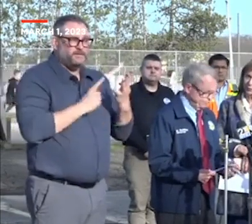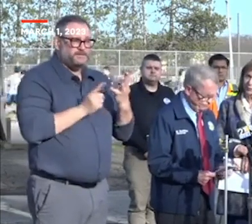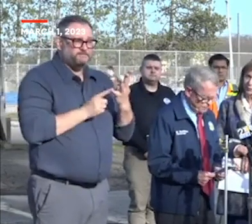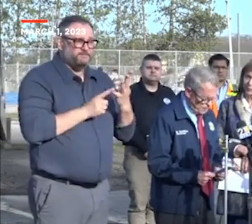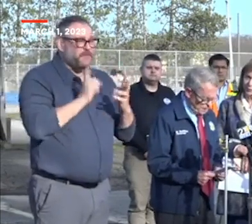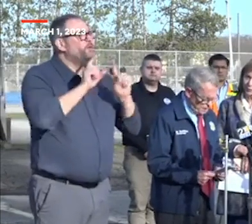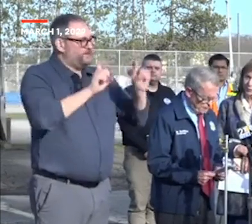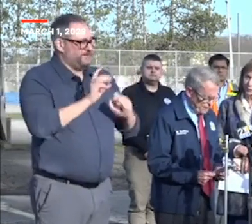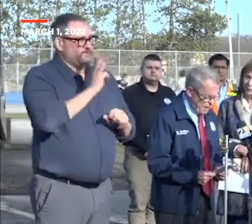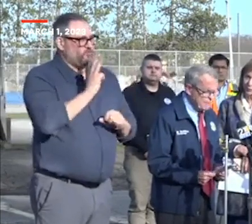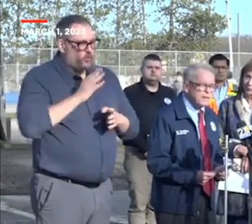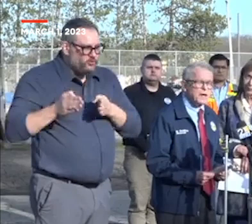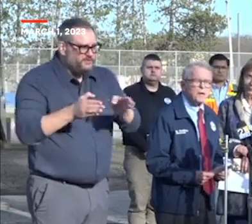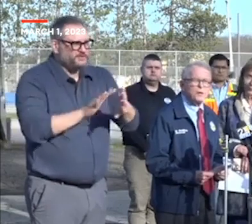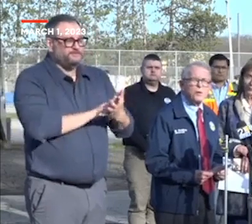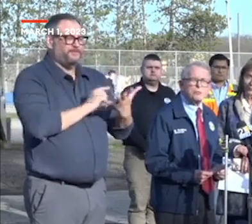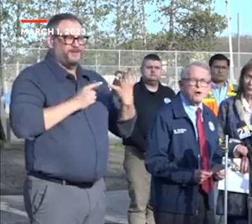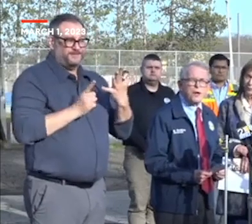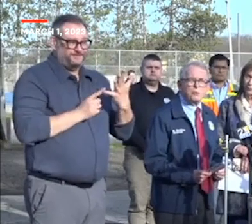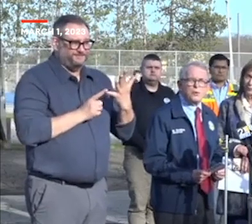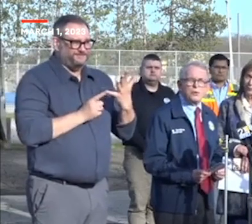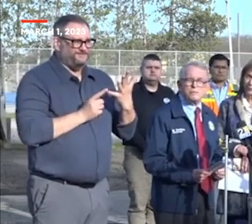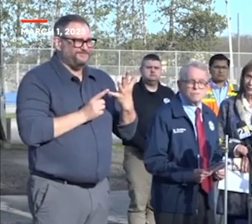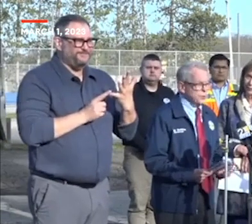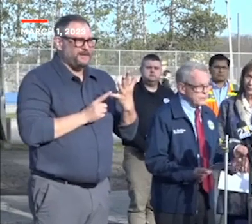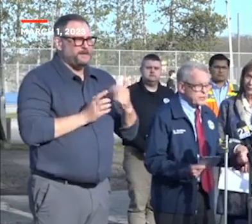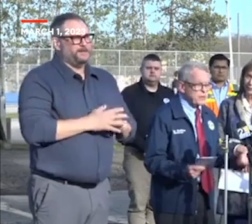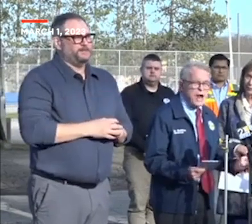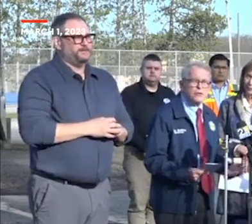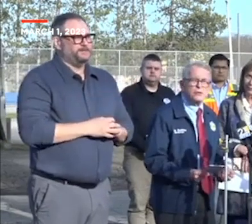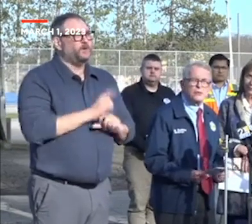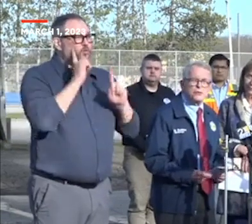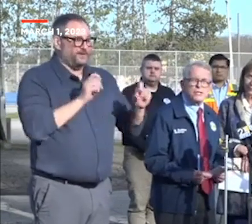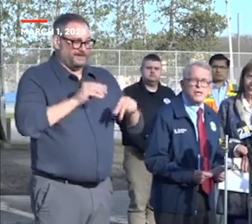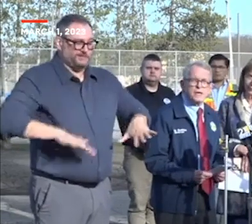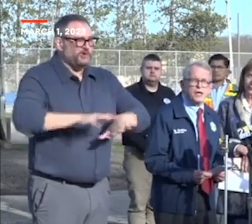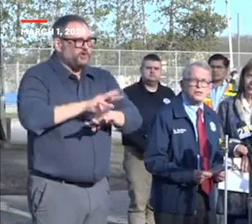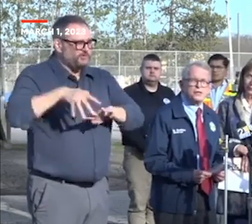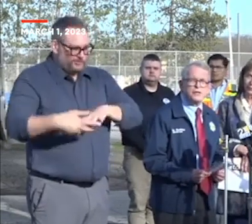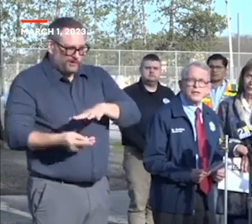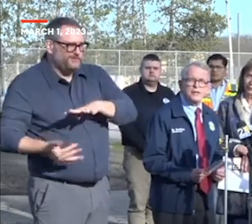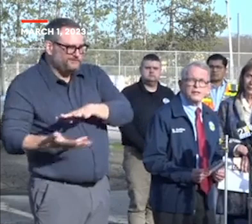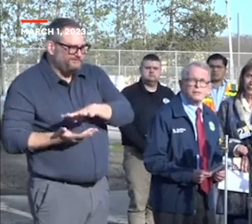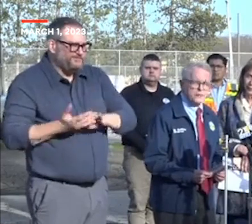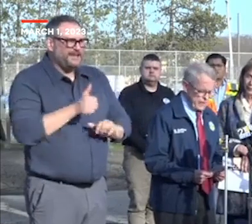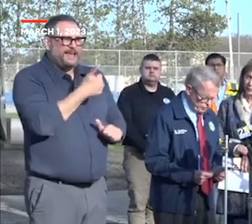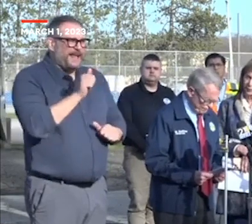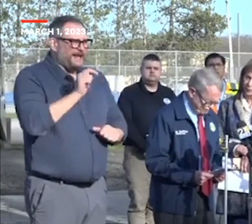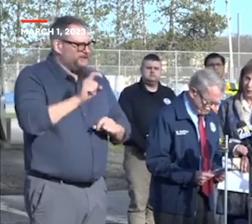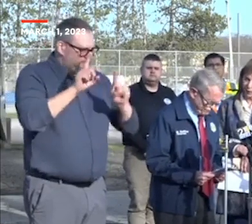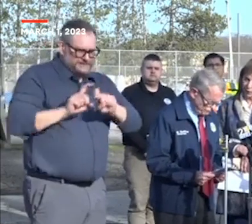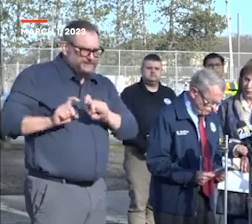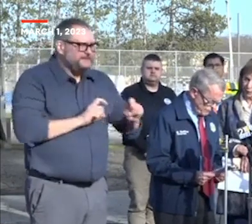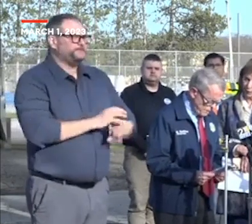water. Number five, where appropriate, we will test the ground. We will test anything else that needs to be tested.